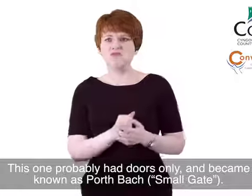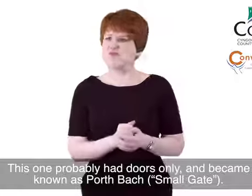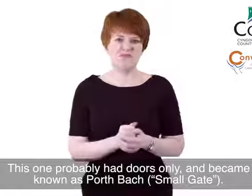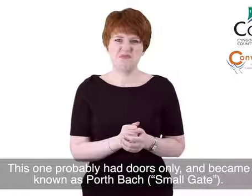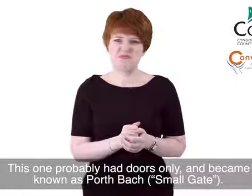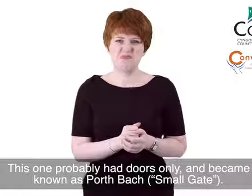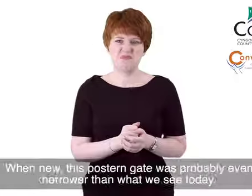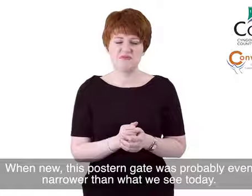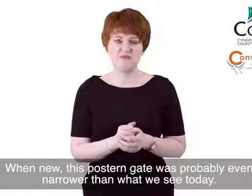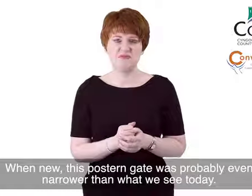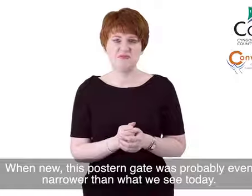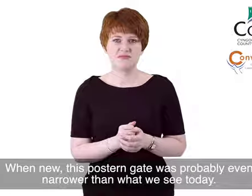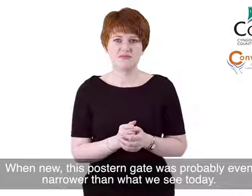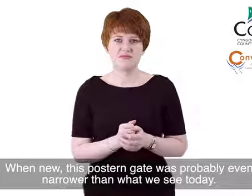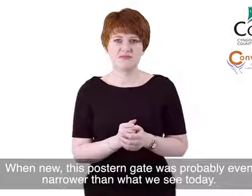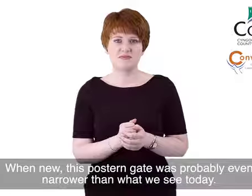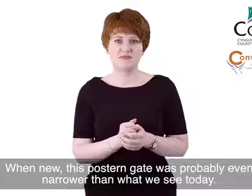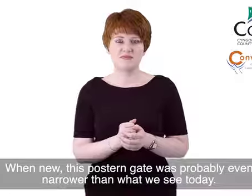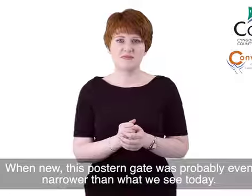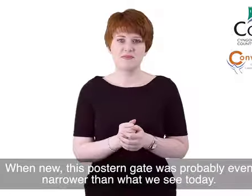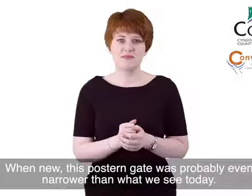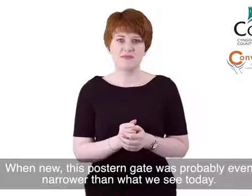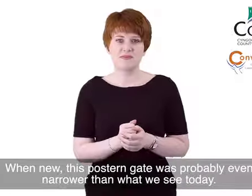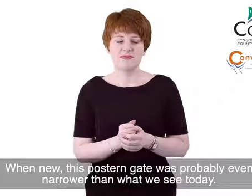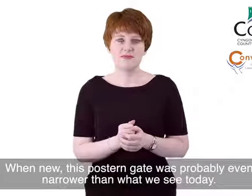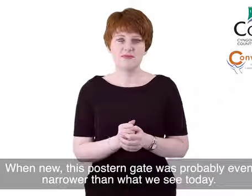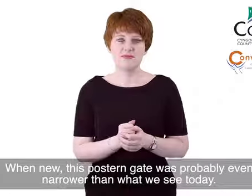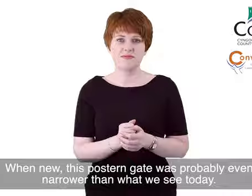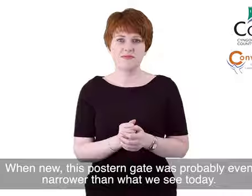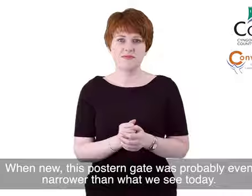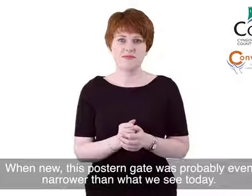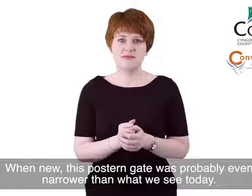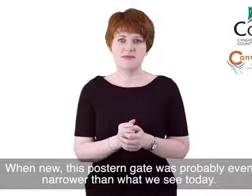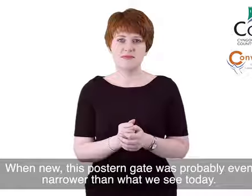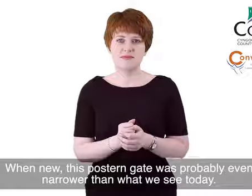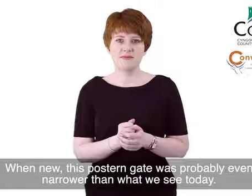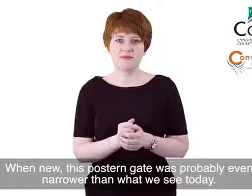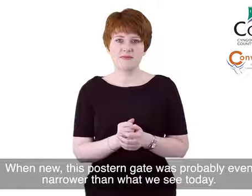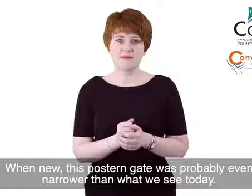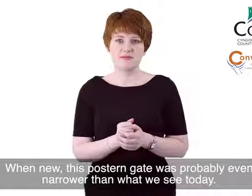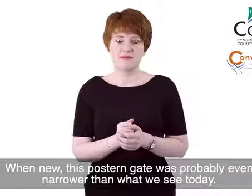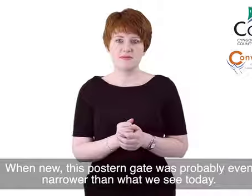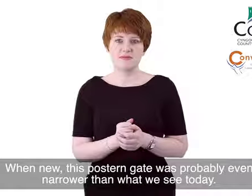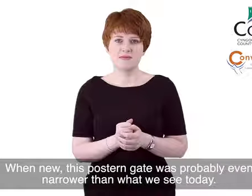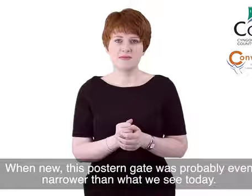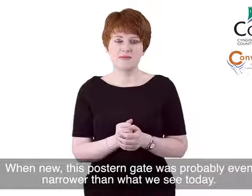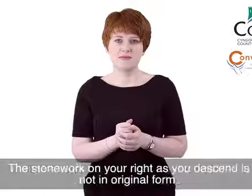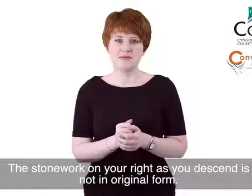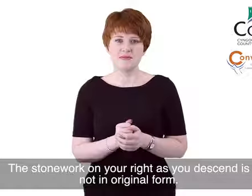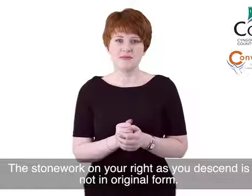small gate. When new, this postern gate was probably even narrower than what we see today. The stonework on your right